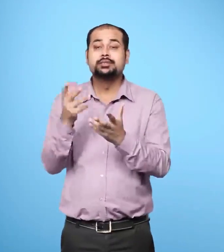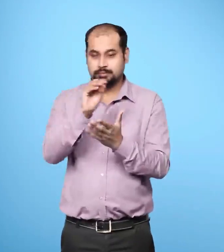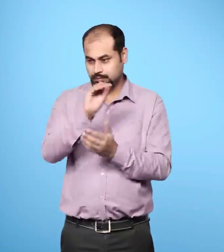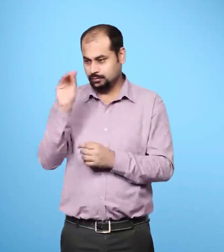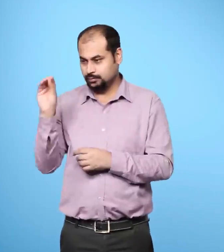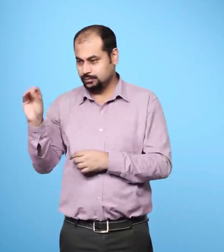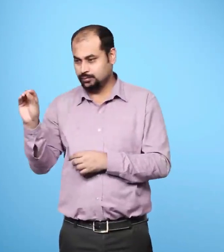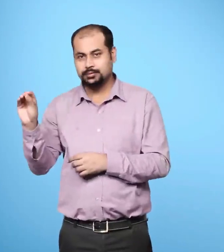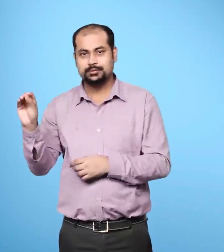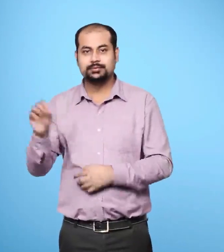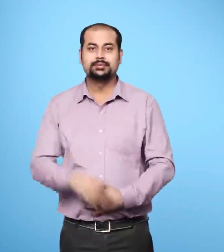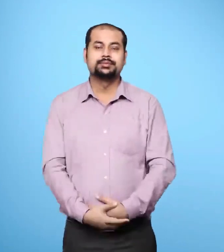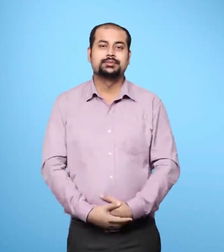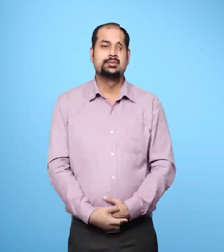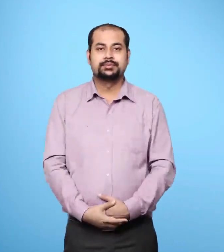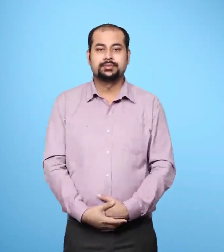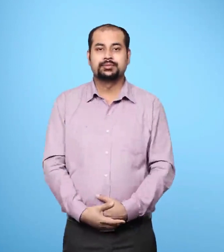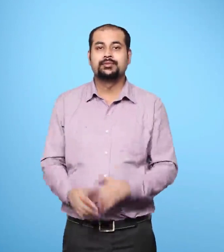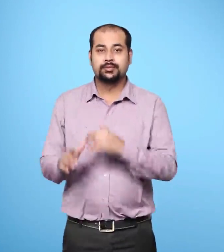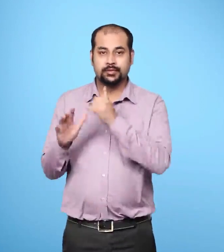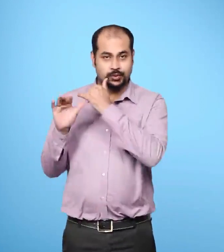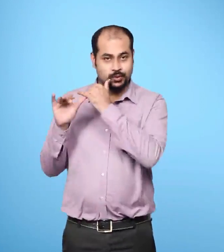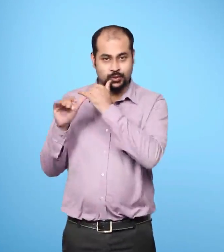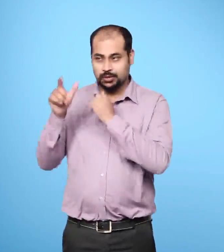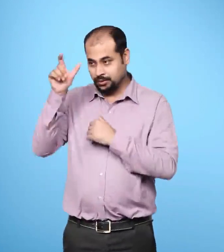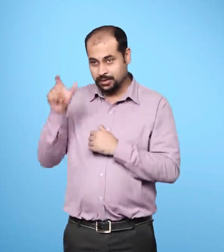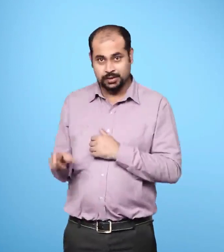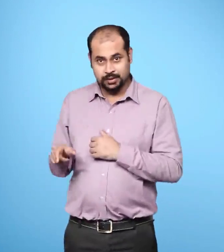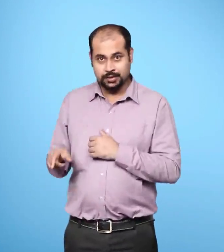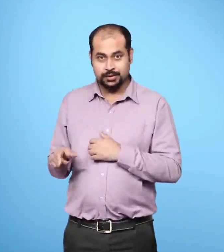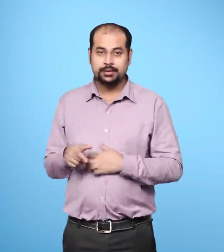how many rats? The flute man continues.